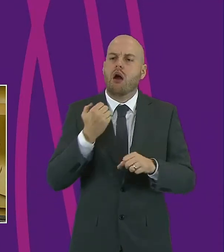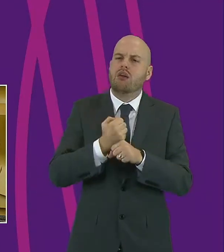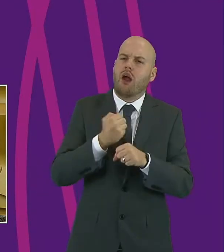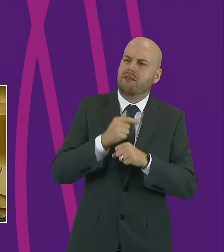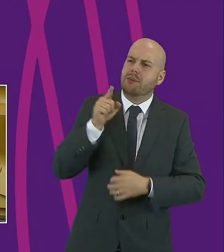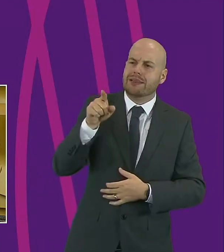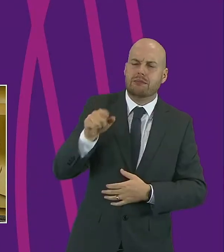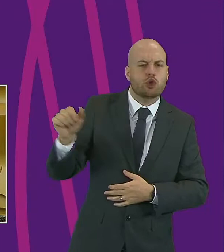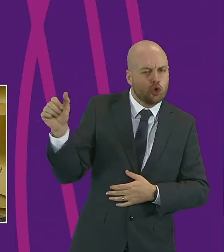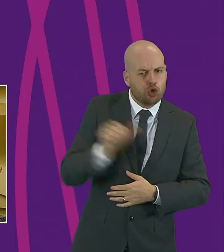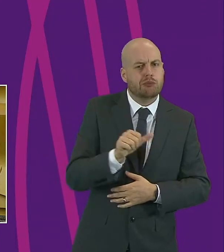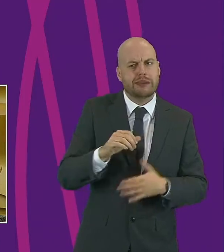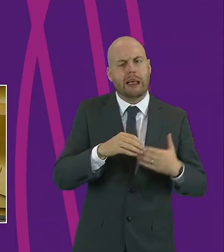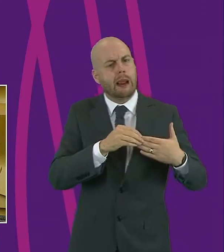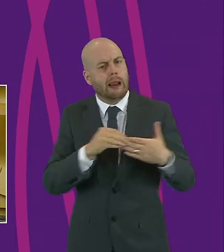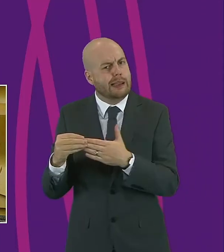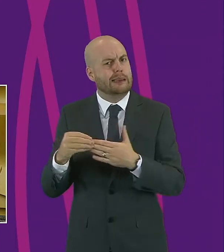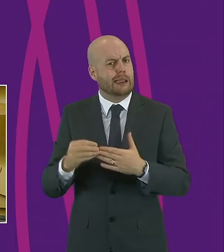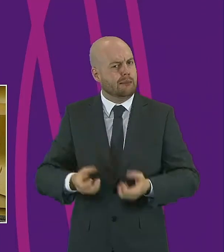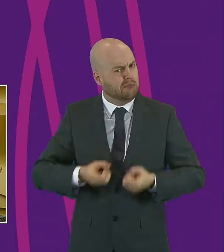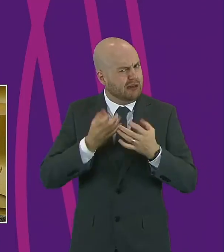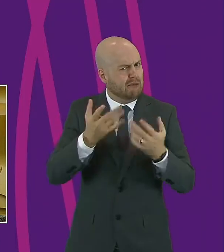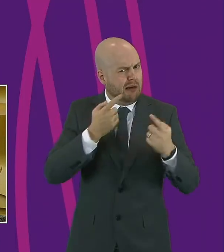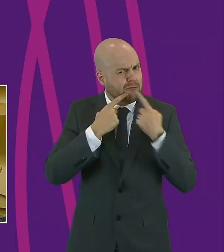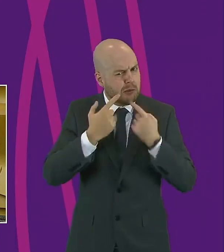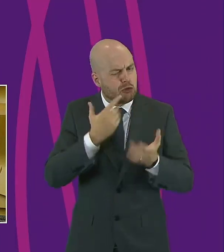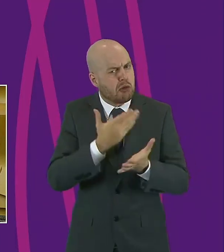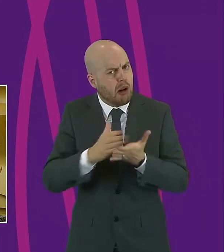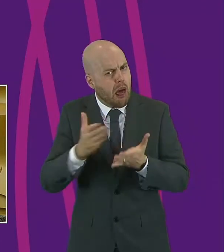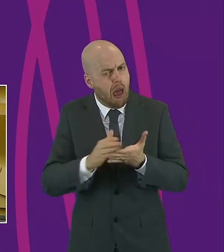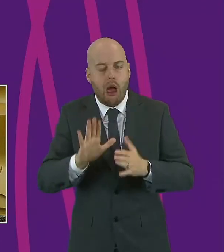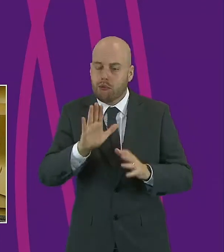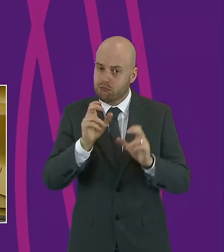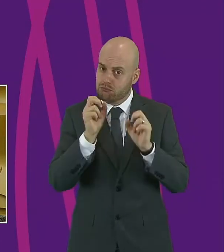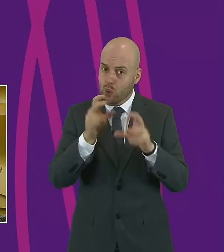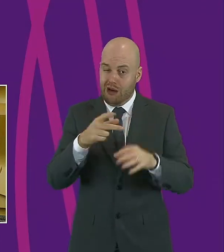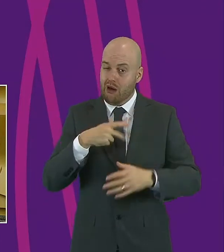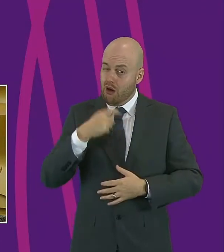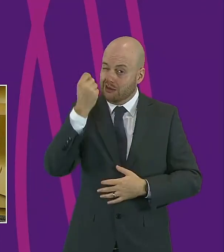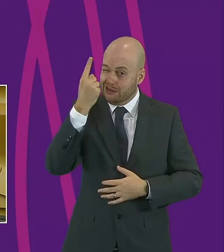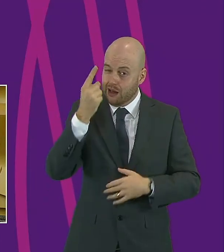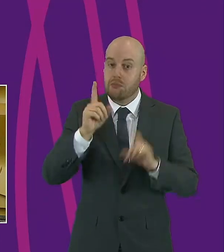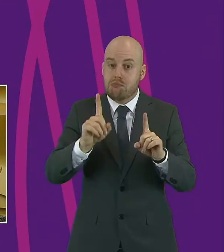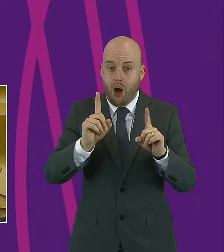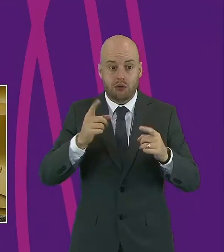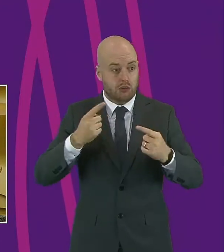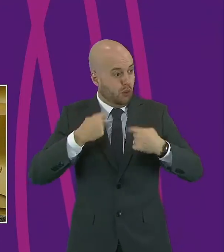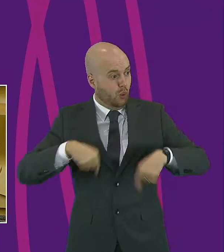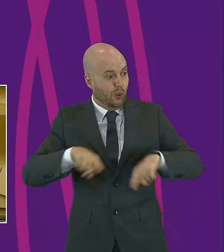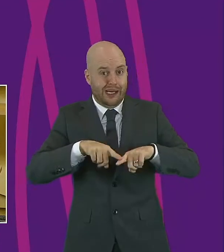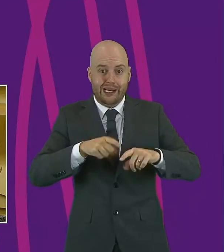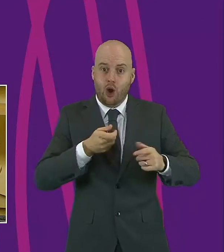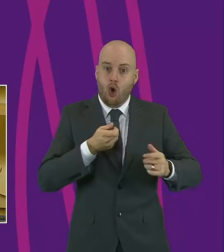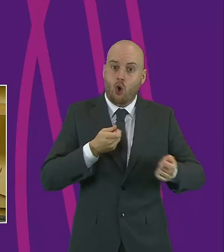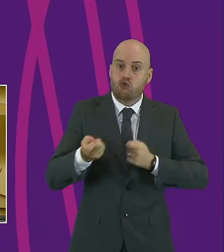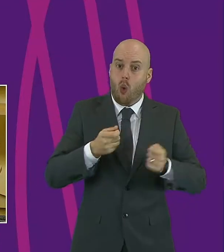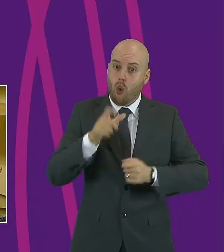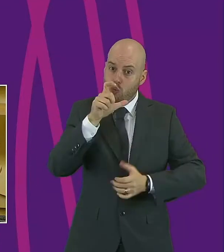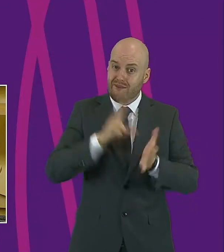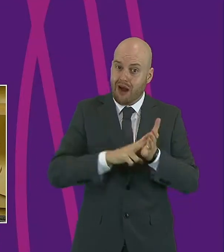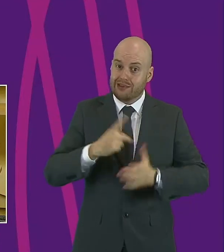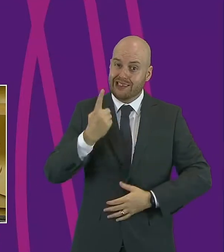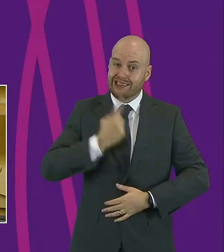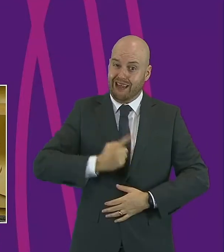we make difficult decisions, we draft guidance, we propose laws, but we cannot control COVID on our own. We are all dependent